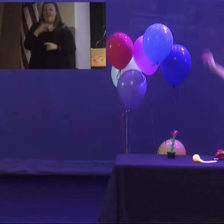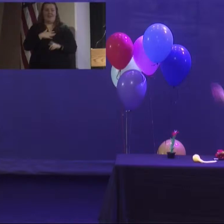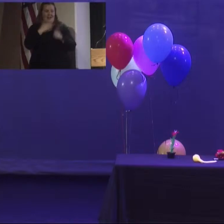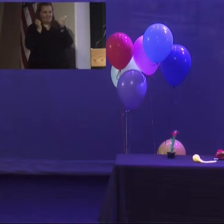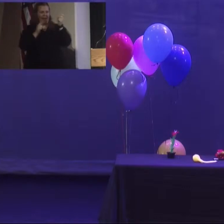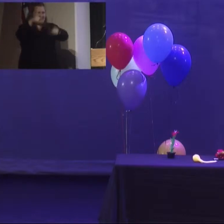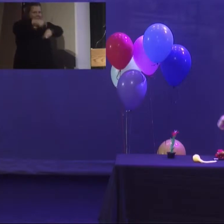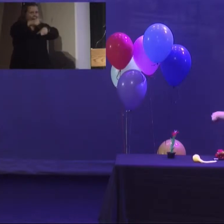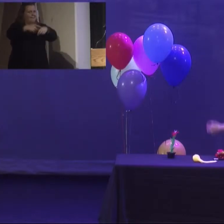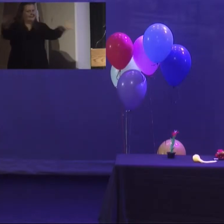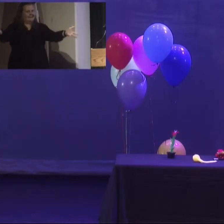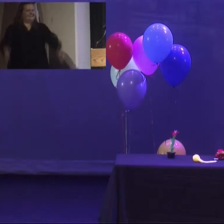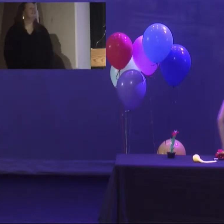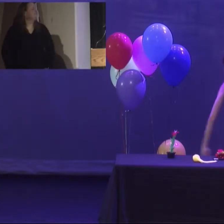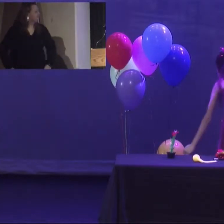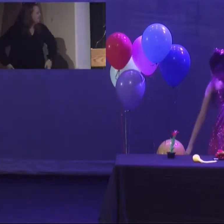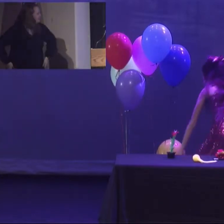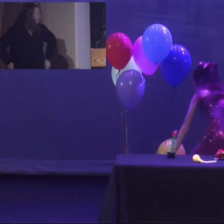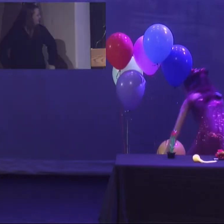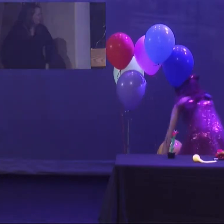time.